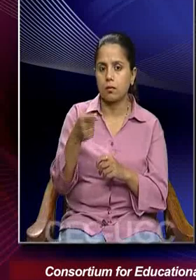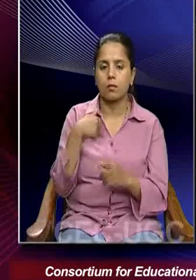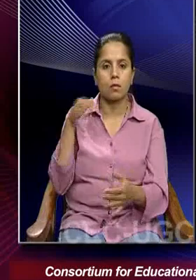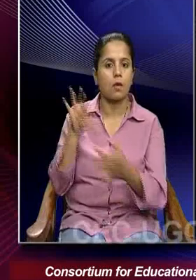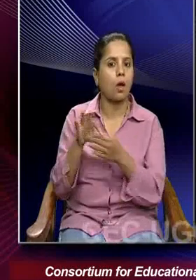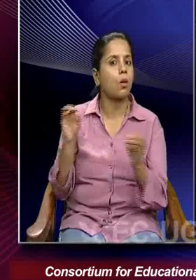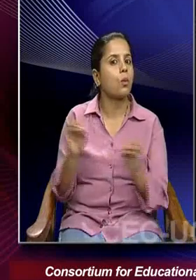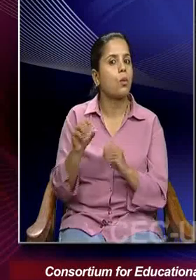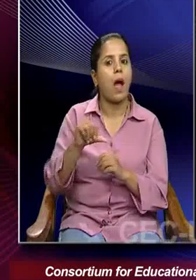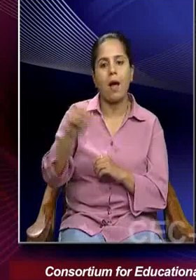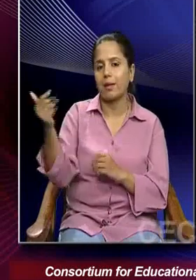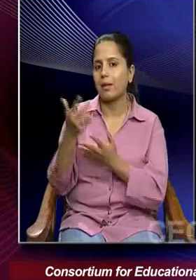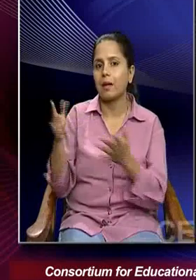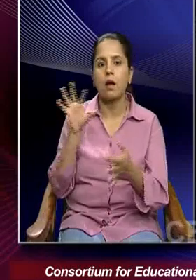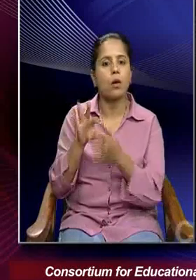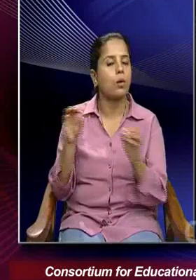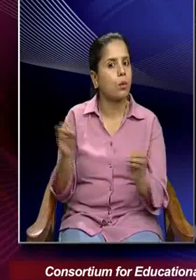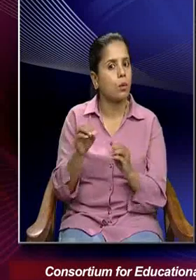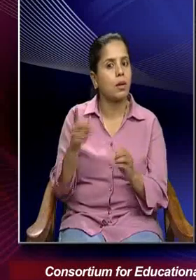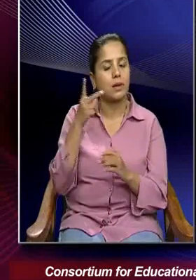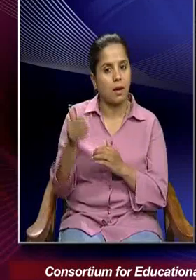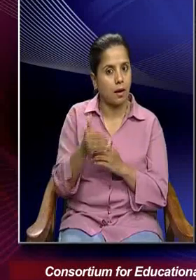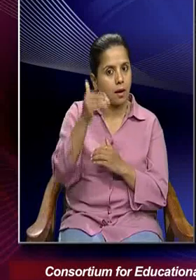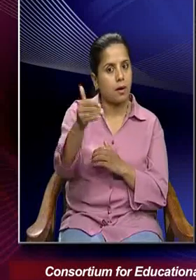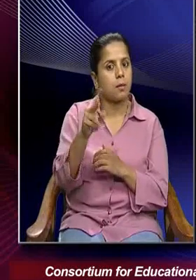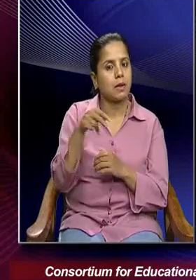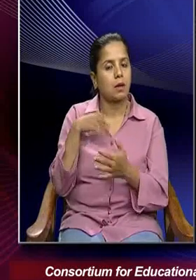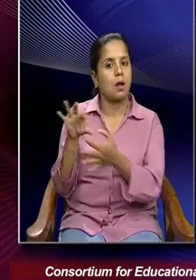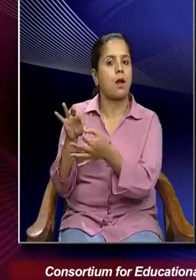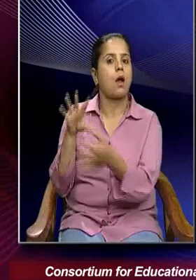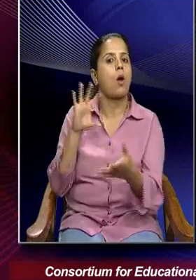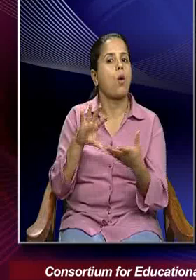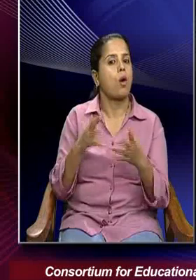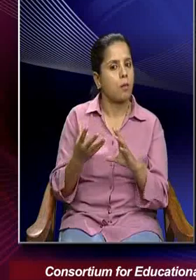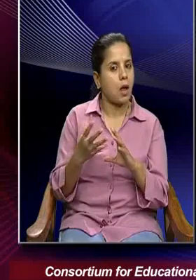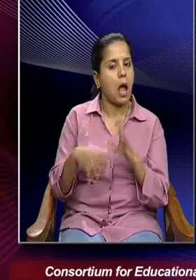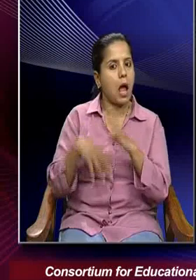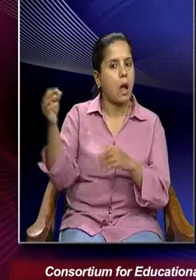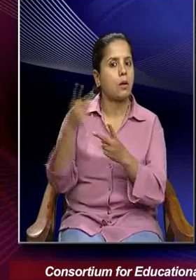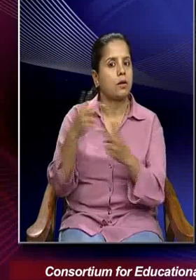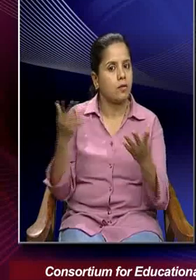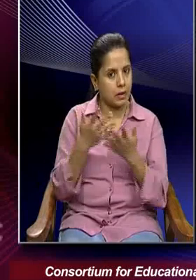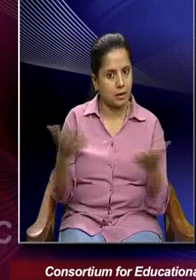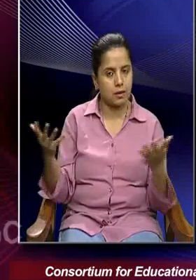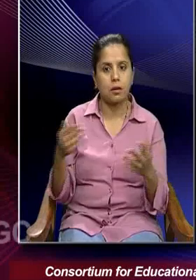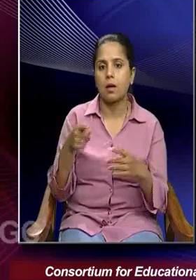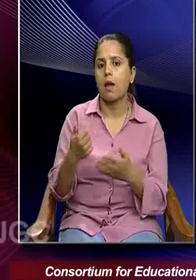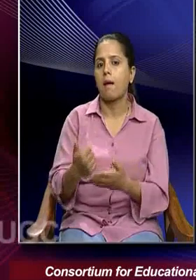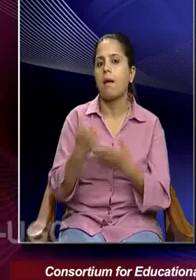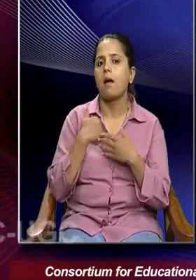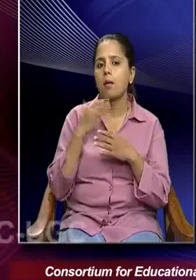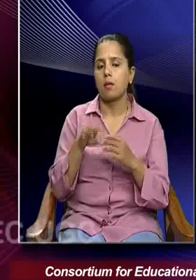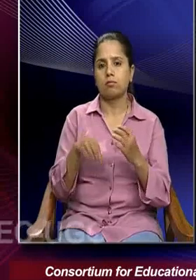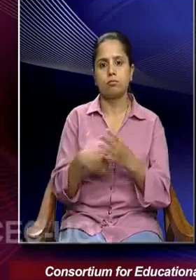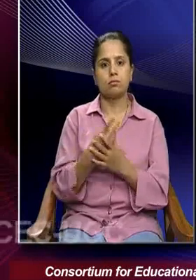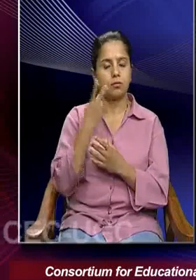attached, and in that way it leads to detachment, and which in a way helps us in